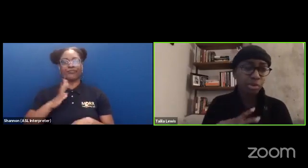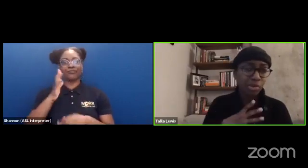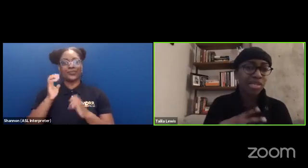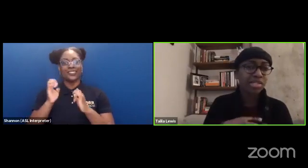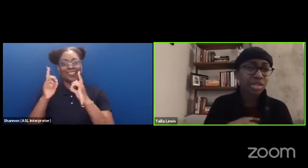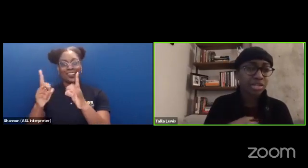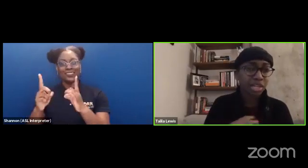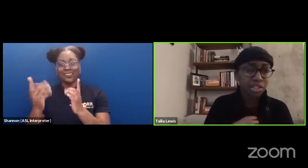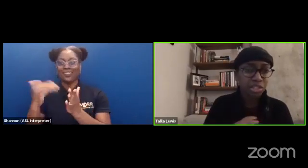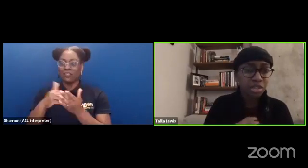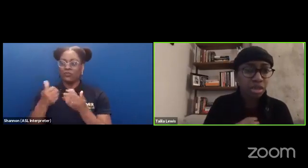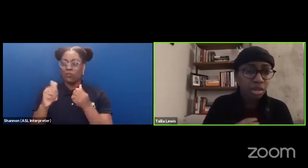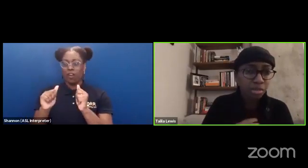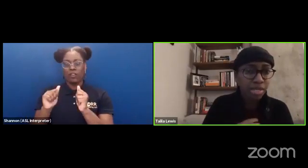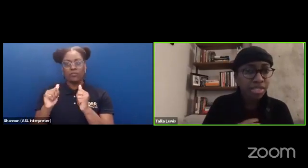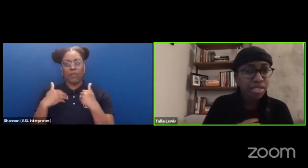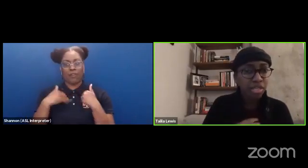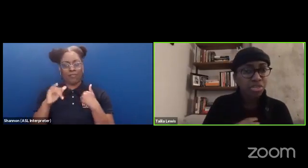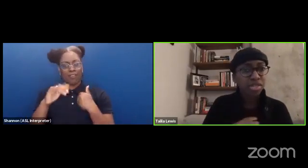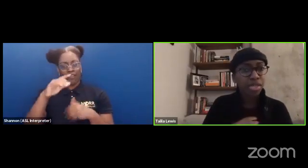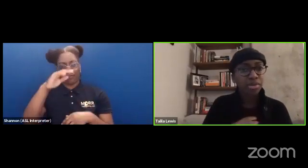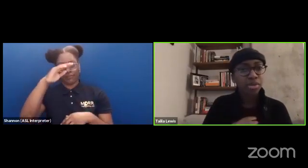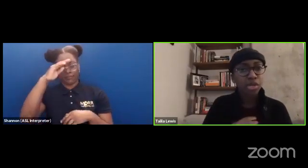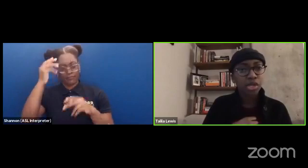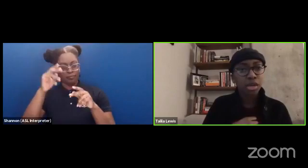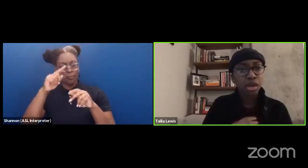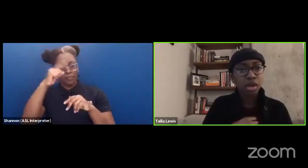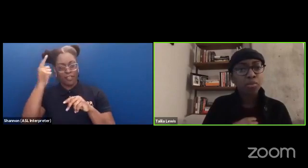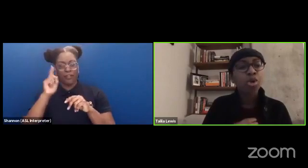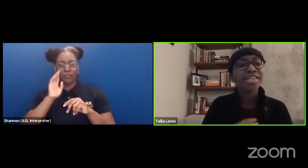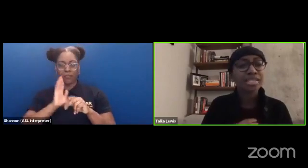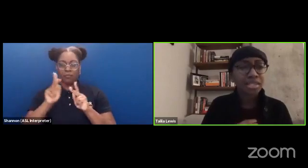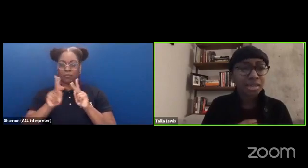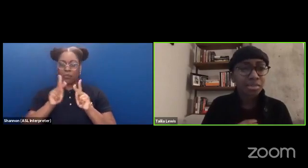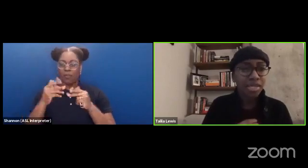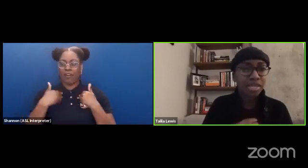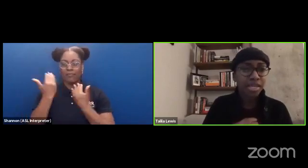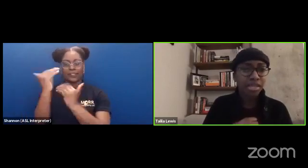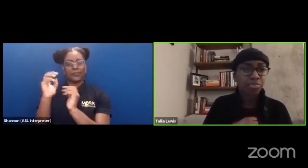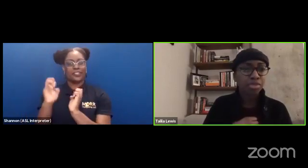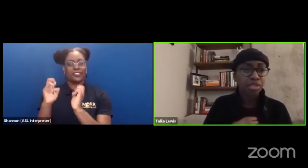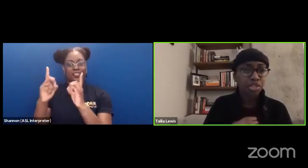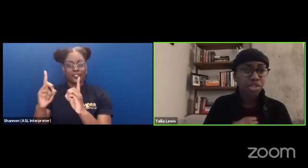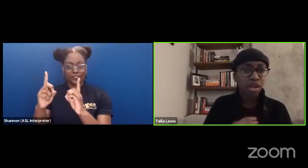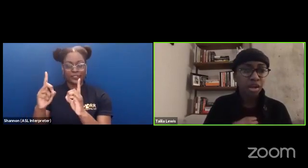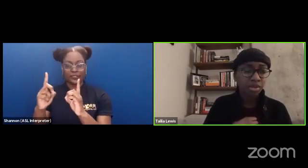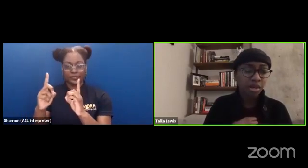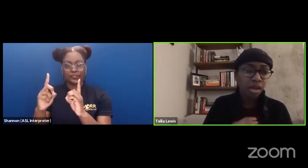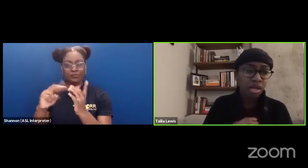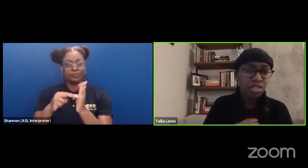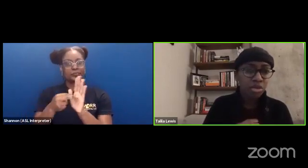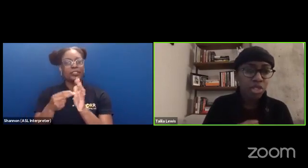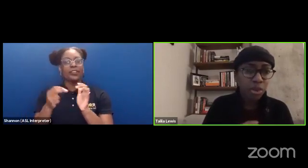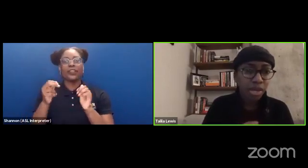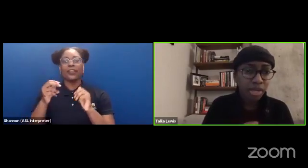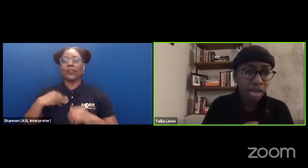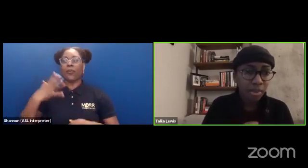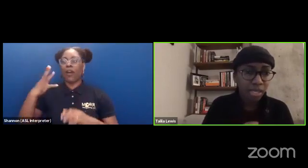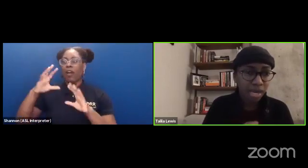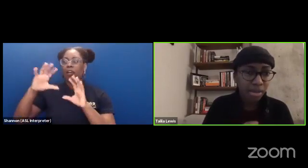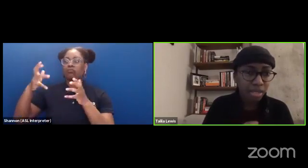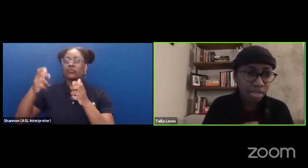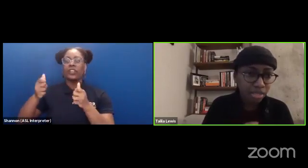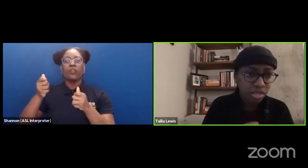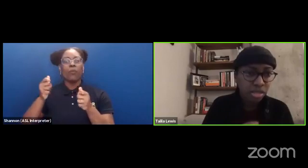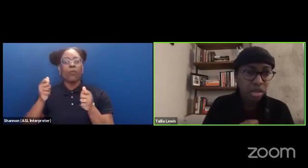of formalized education, made it such that they could more easily maintain their position of